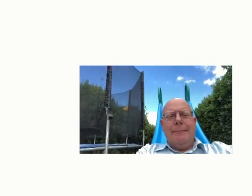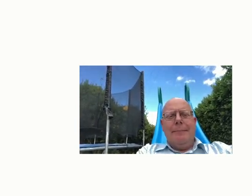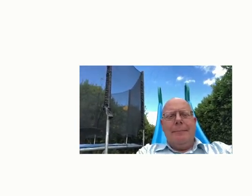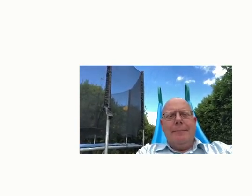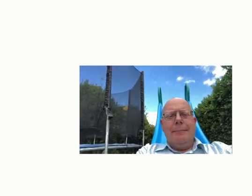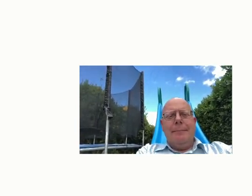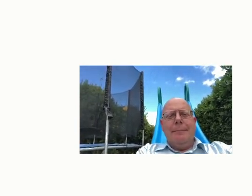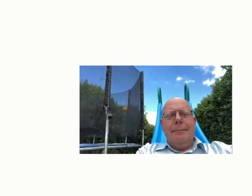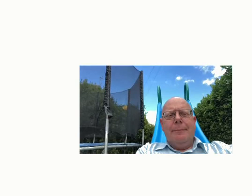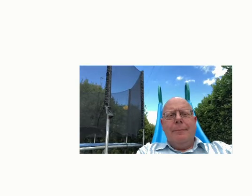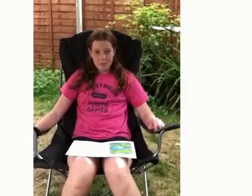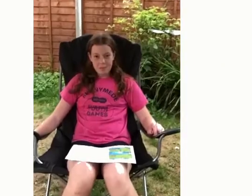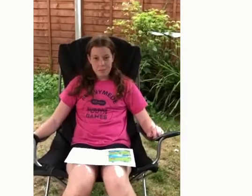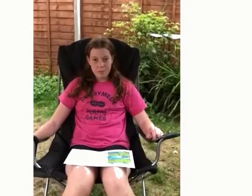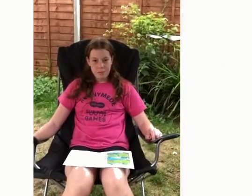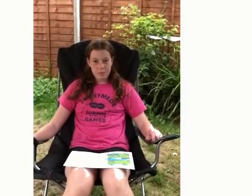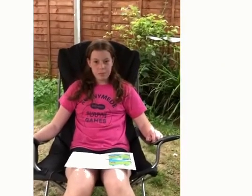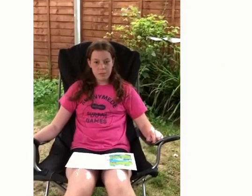that.